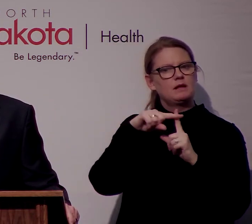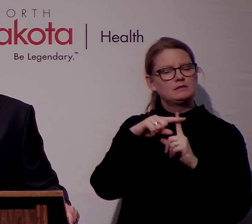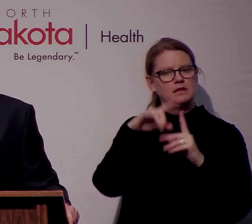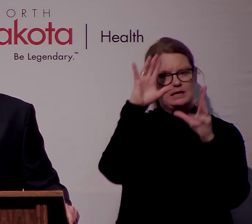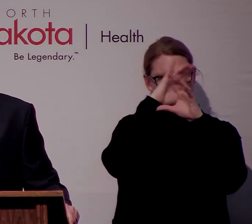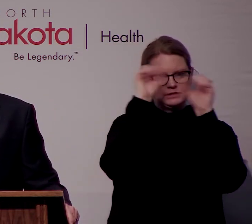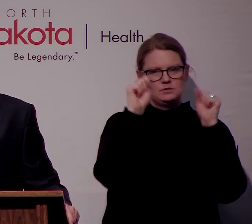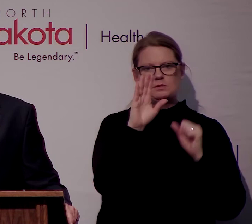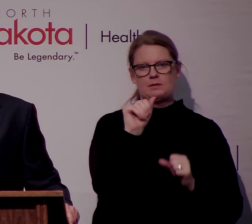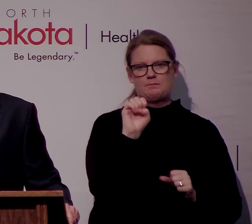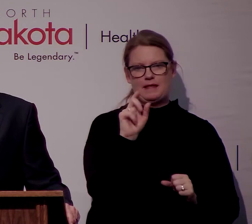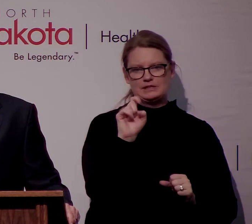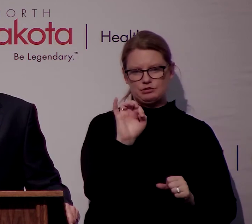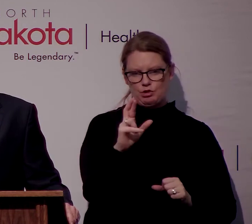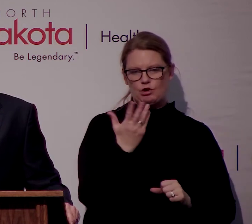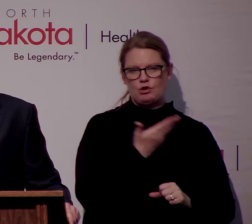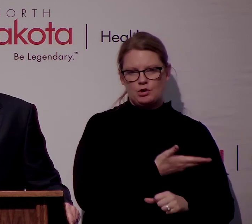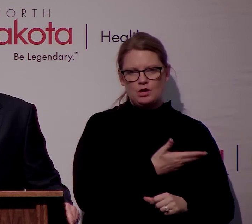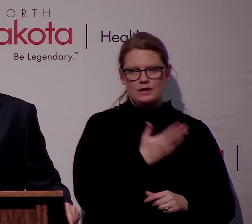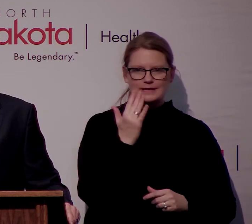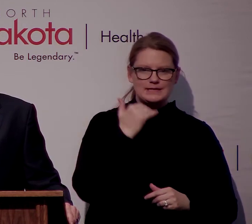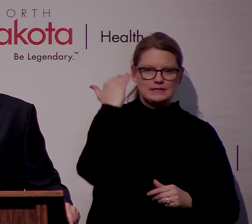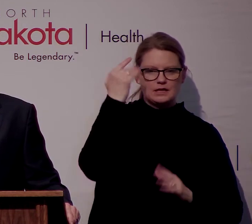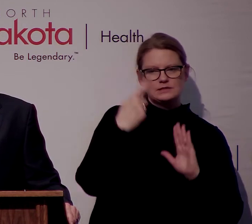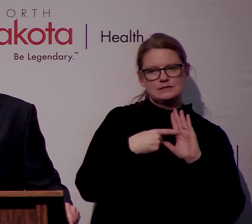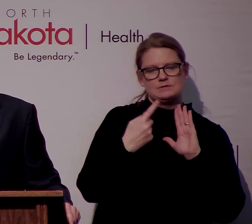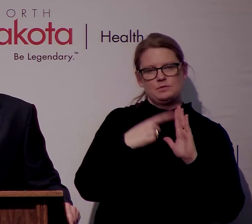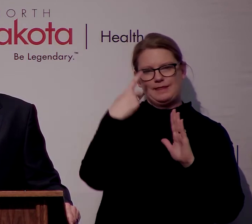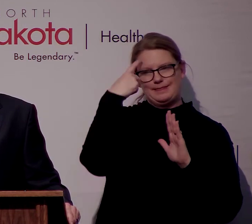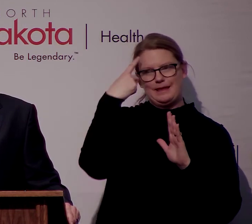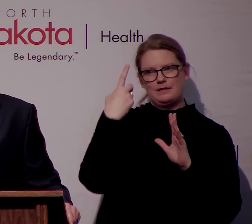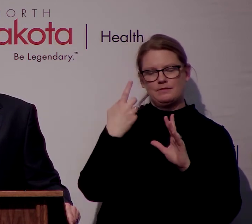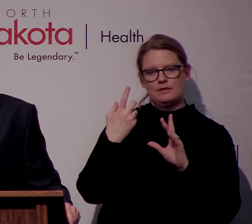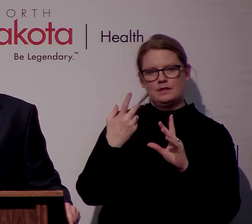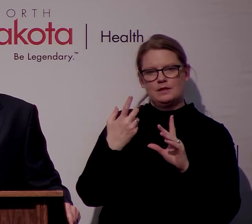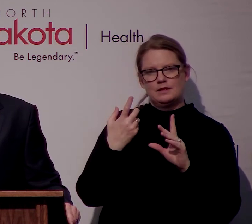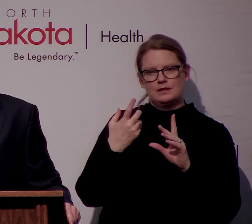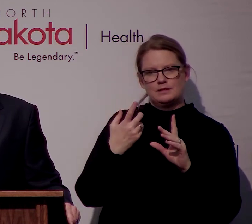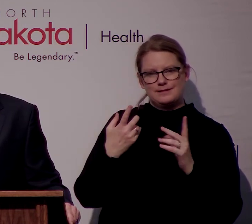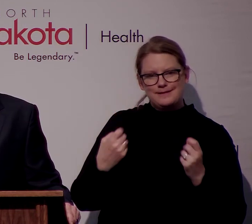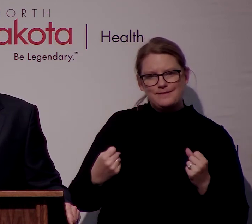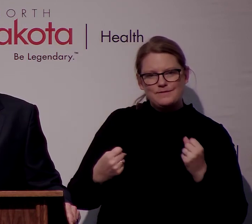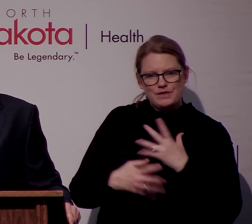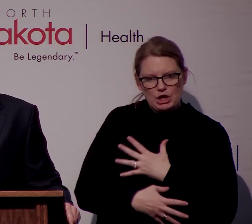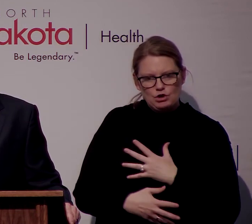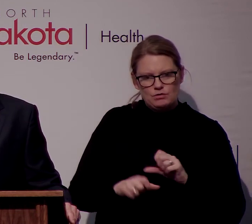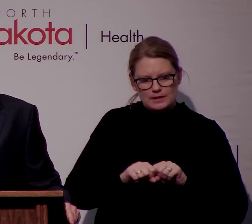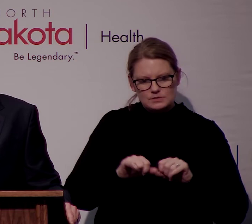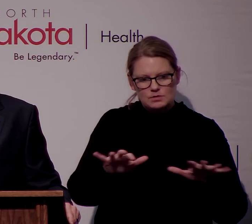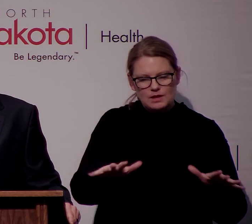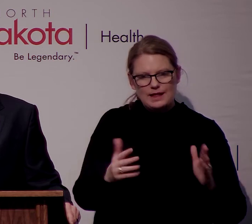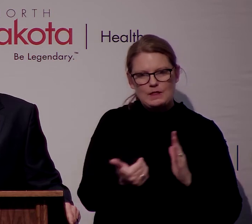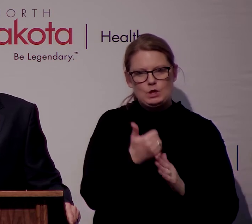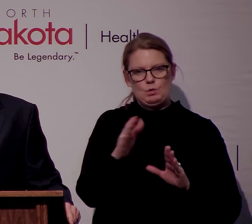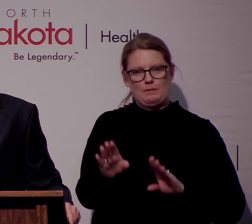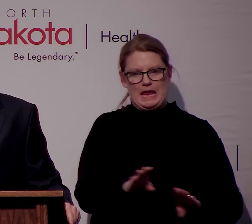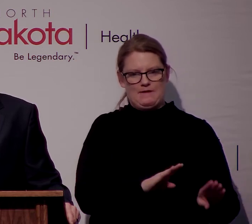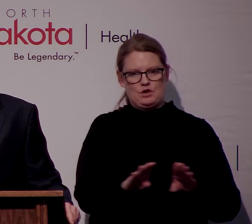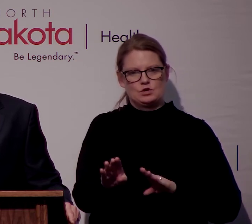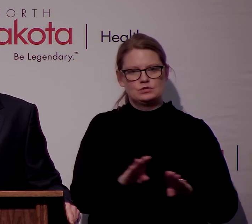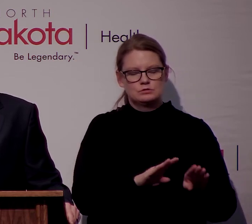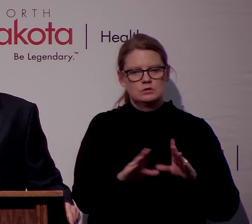Baesler said, as adults, sometimes we think about the impact, the amount of fear that's running around and the new behaviors